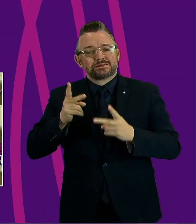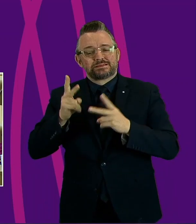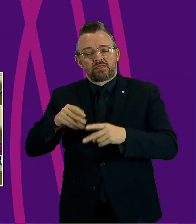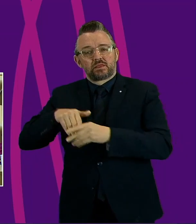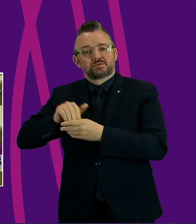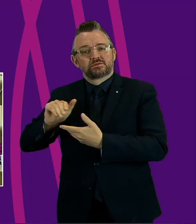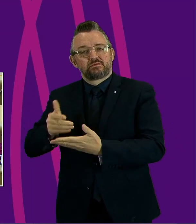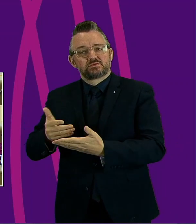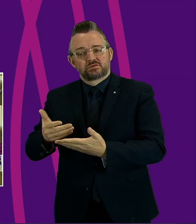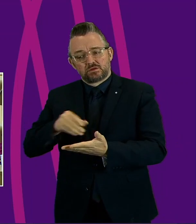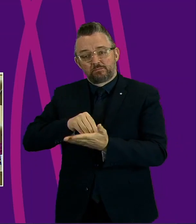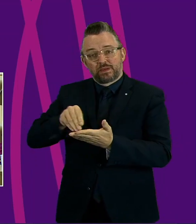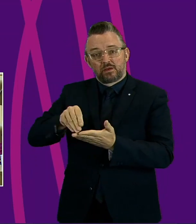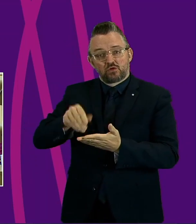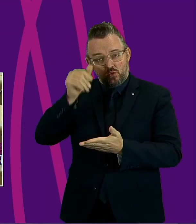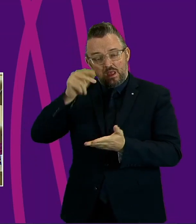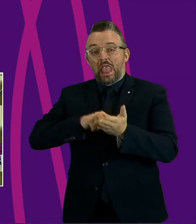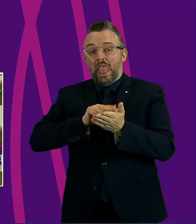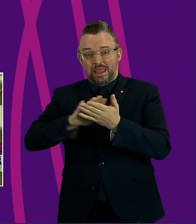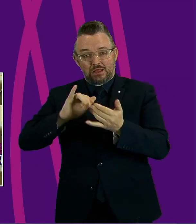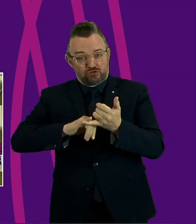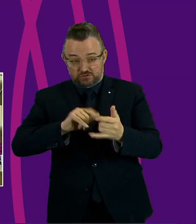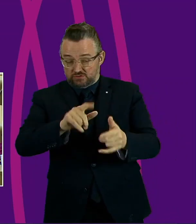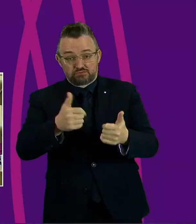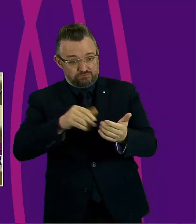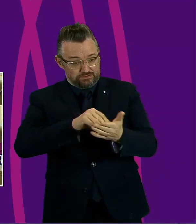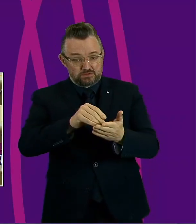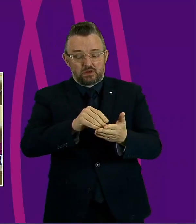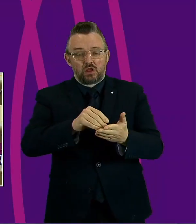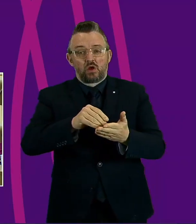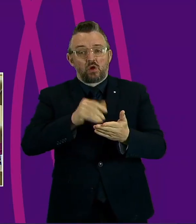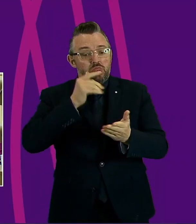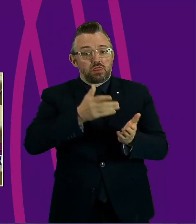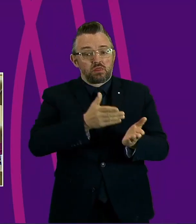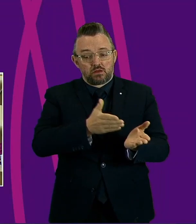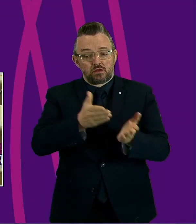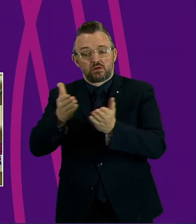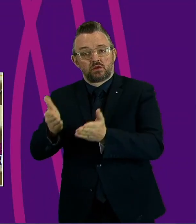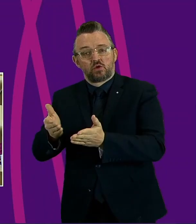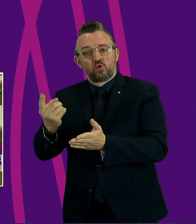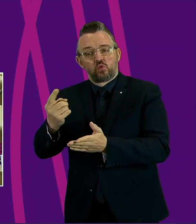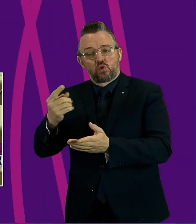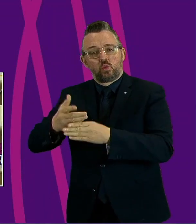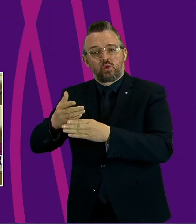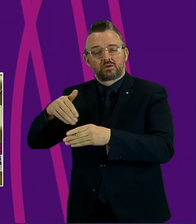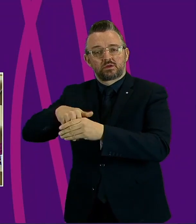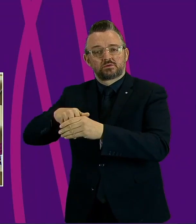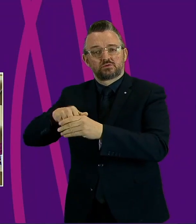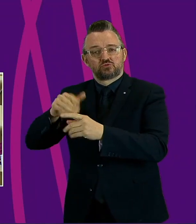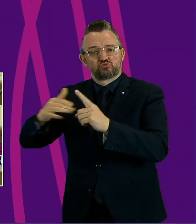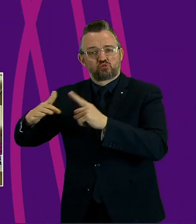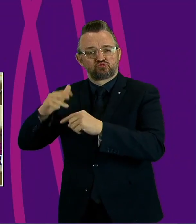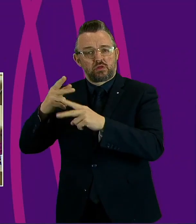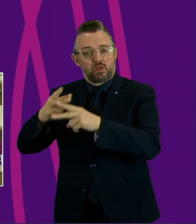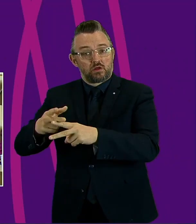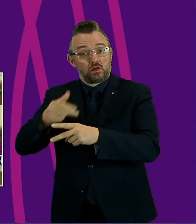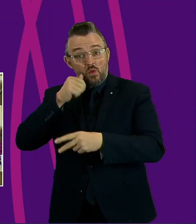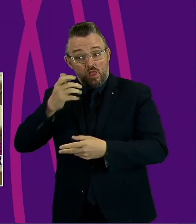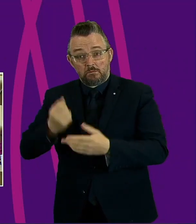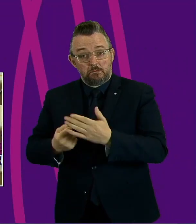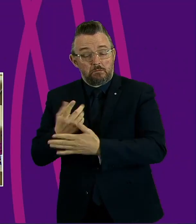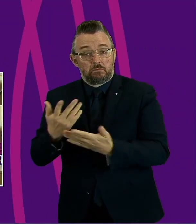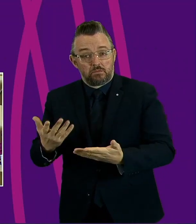that NHS workers are rightly entitled to will be extended to those working in social care services. And we know